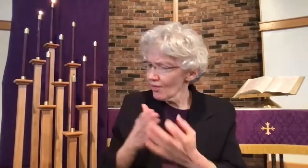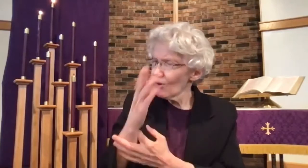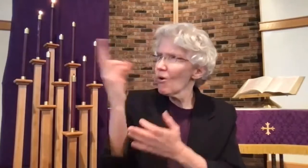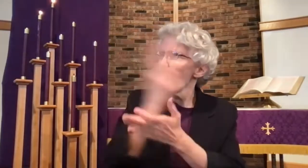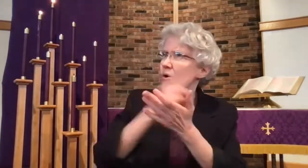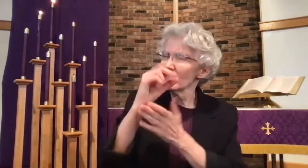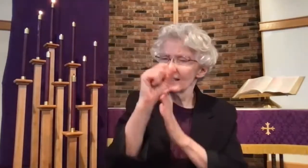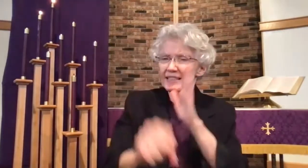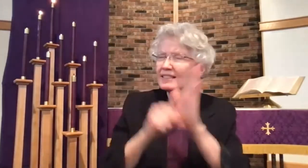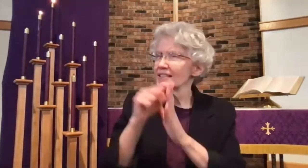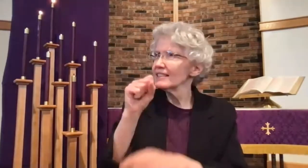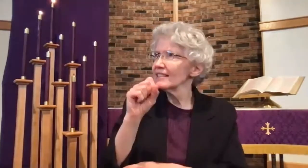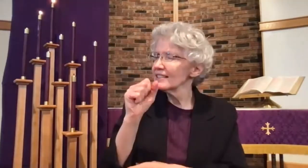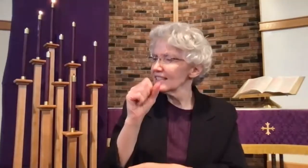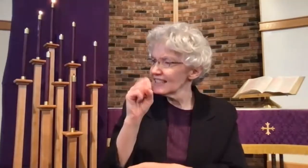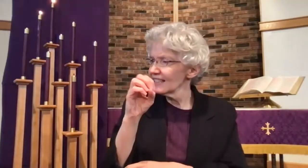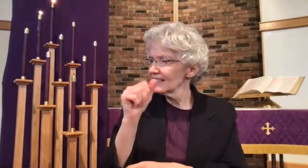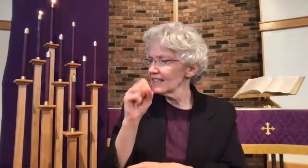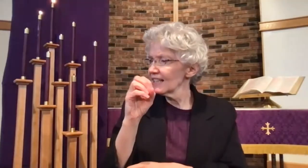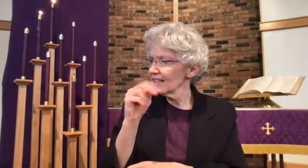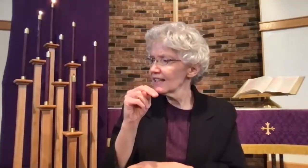God, as we journey through this holy season of Lent,